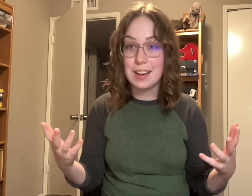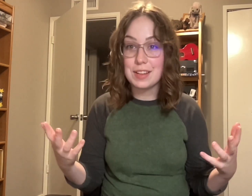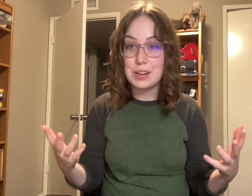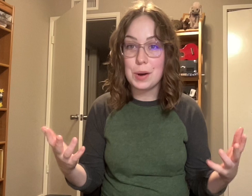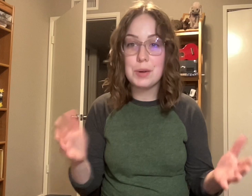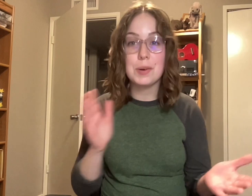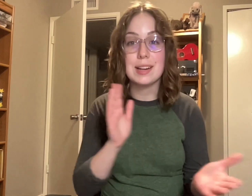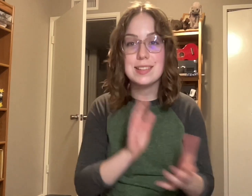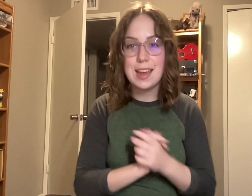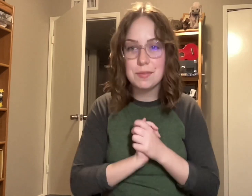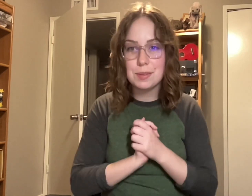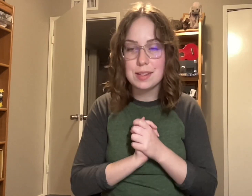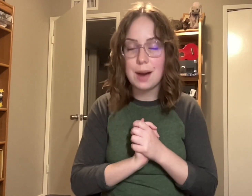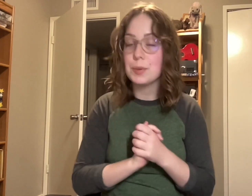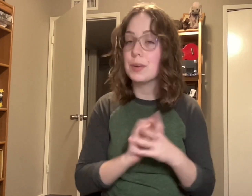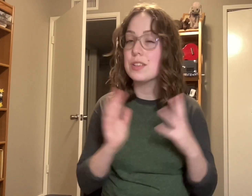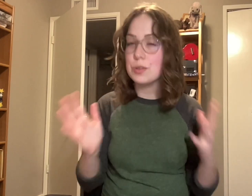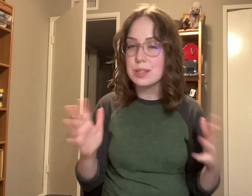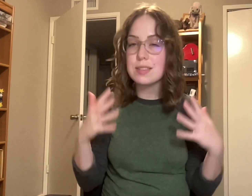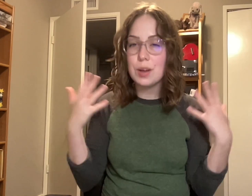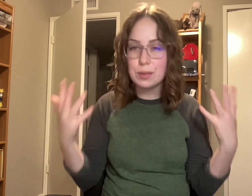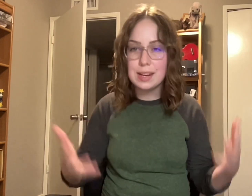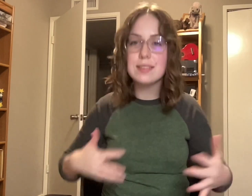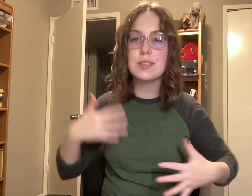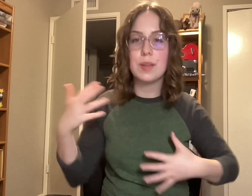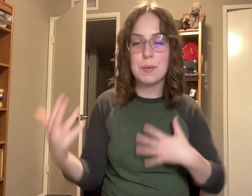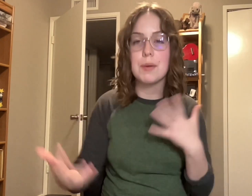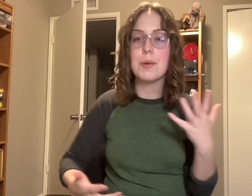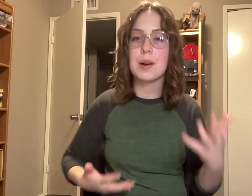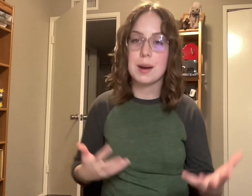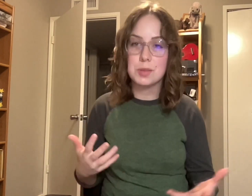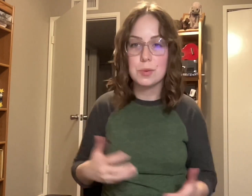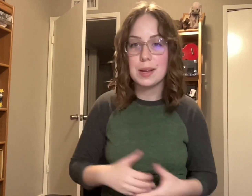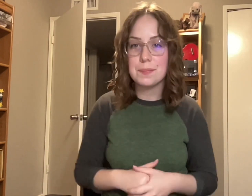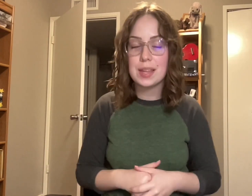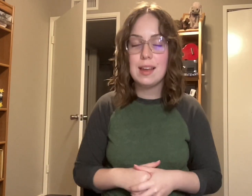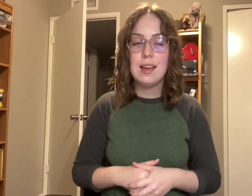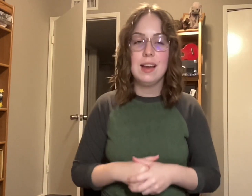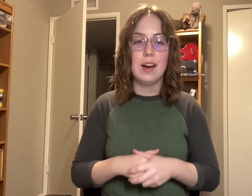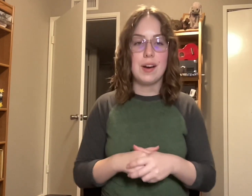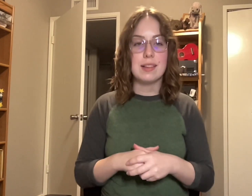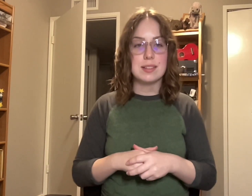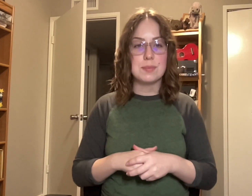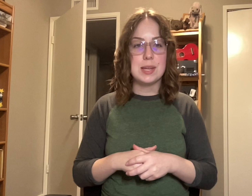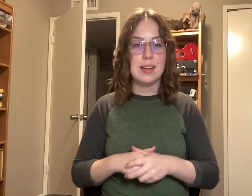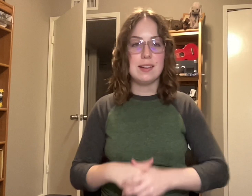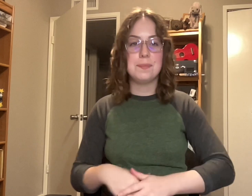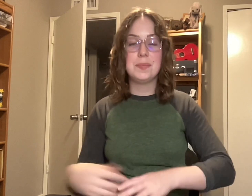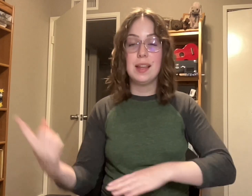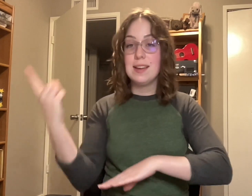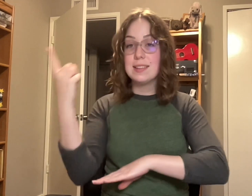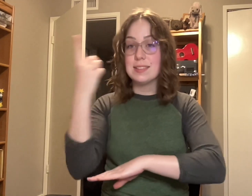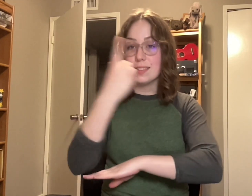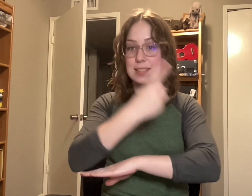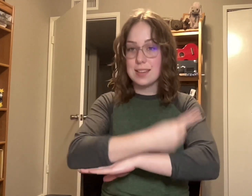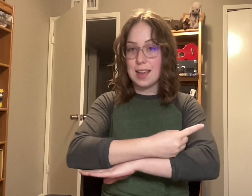you know it, we're going to take it from the top and we're going to do it slowly so that way we work up to it. All right, let's begin.